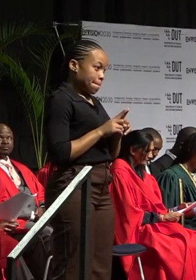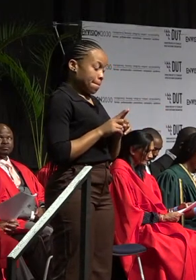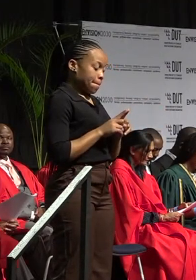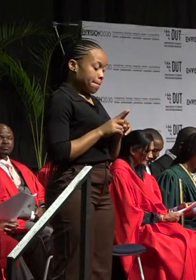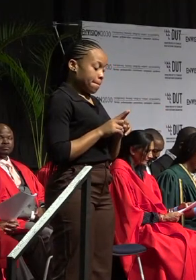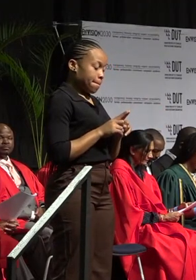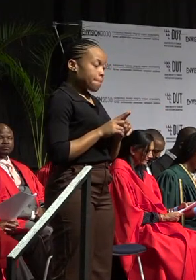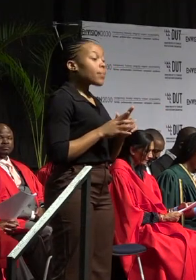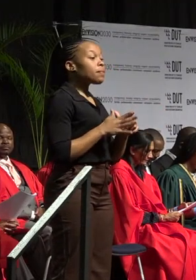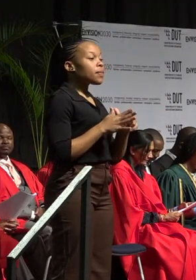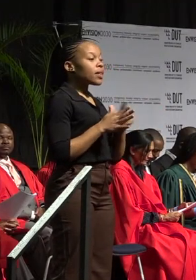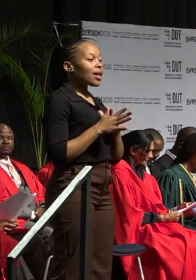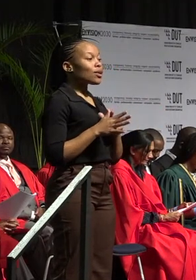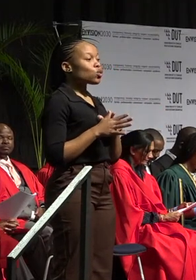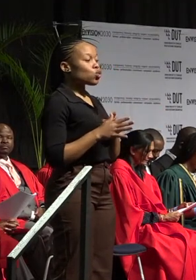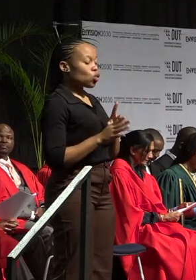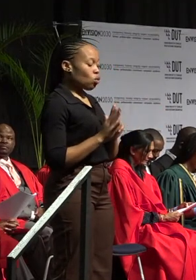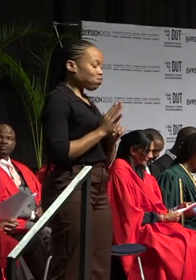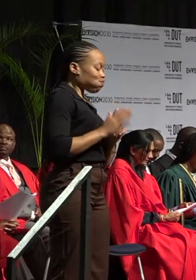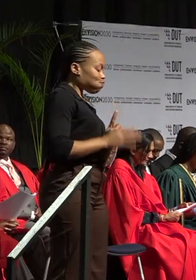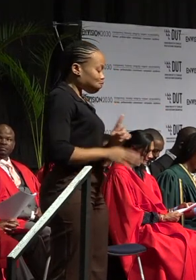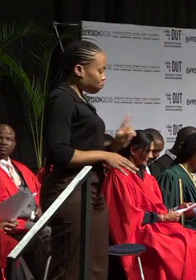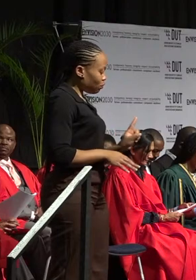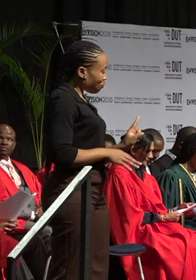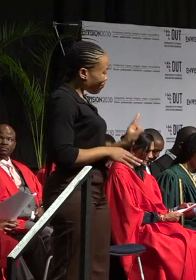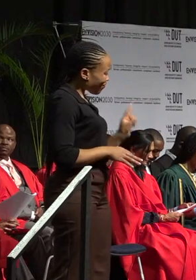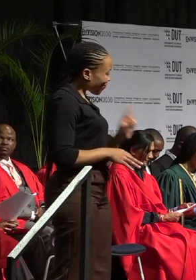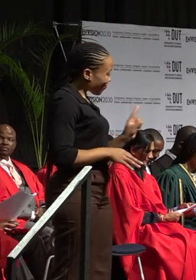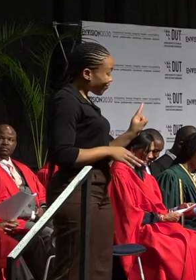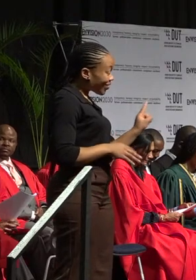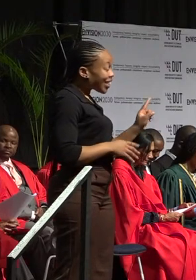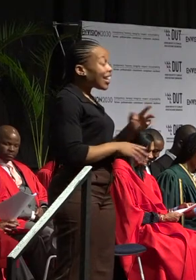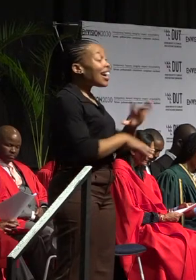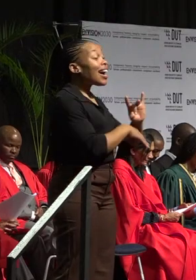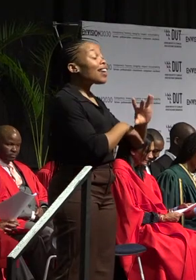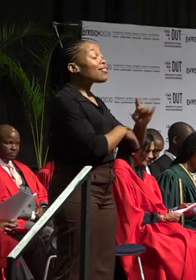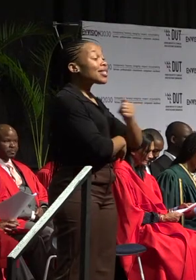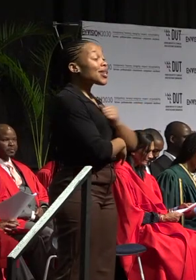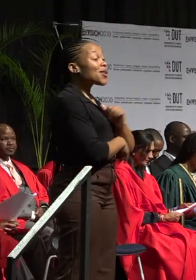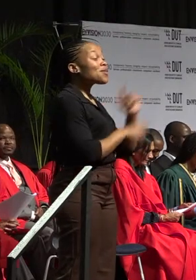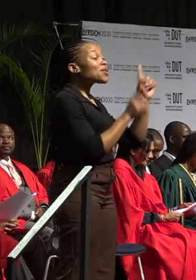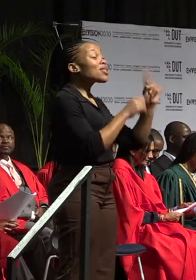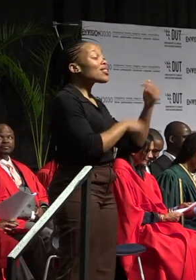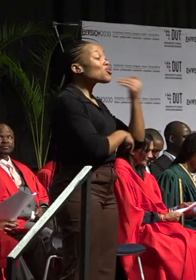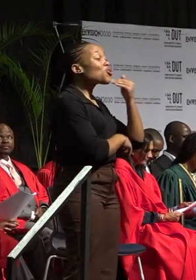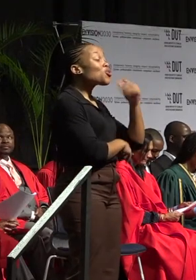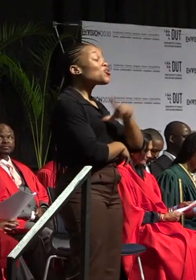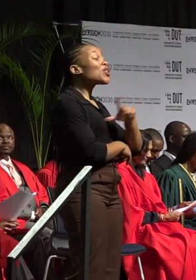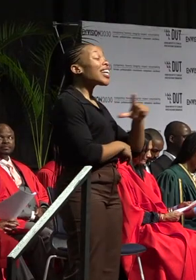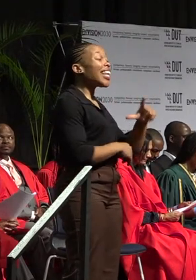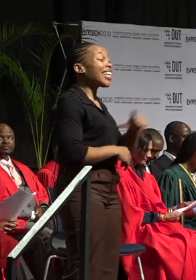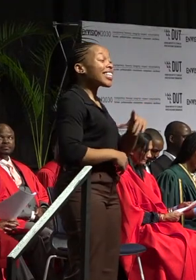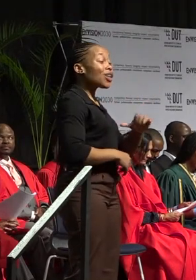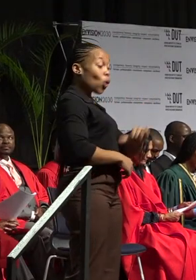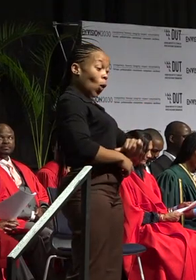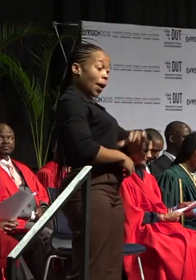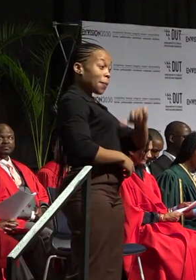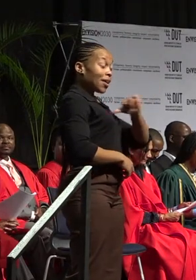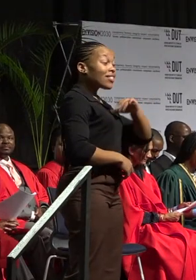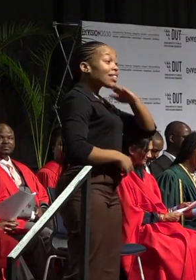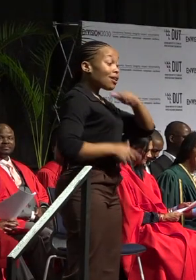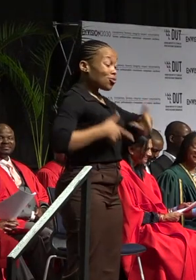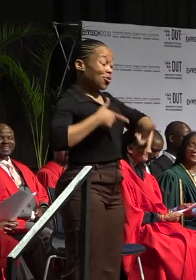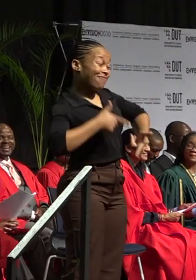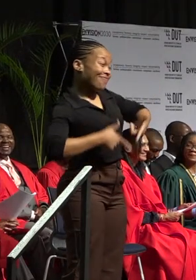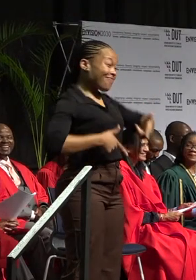onto stage. My advice for the last week and a half, especially to the ladies who are brave enough to wear high heel